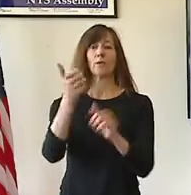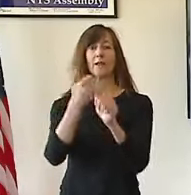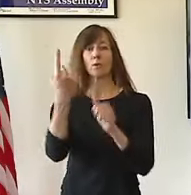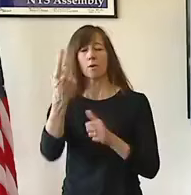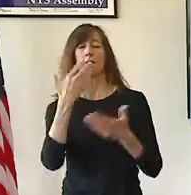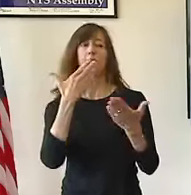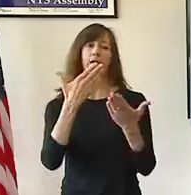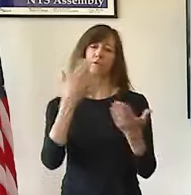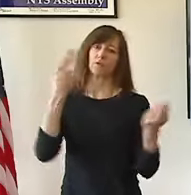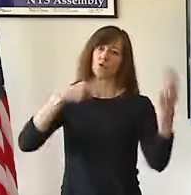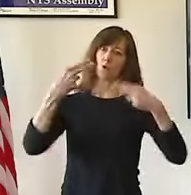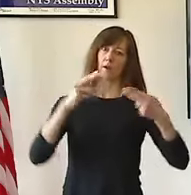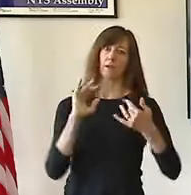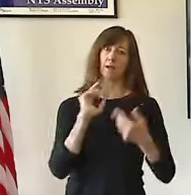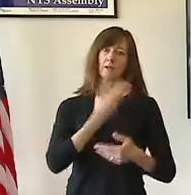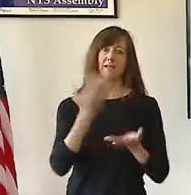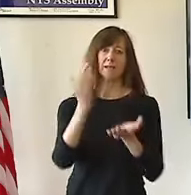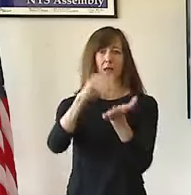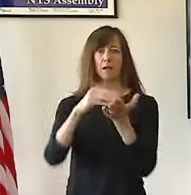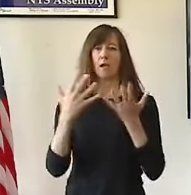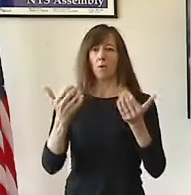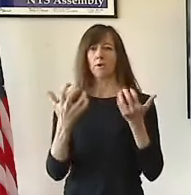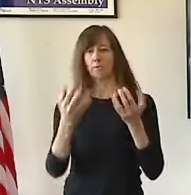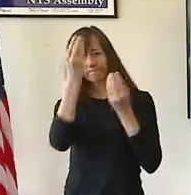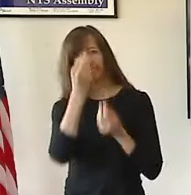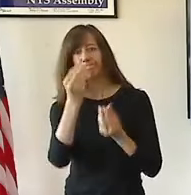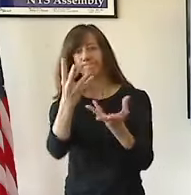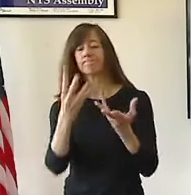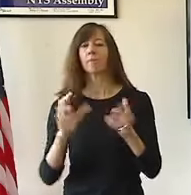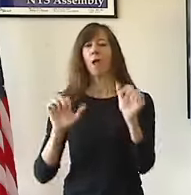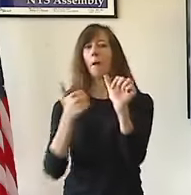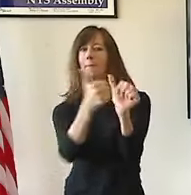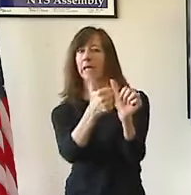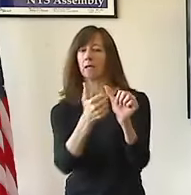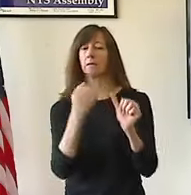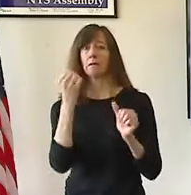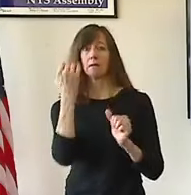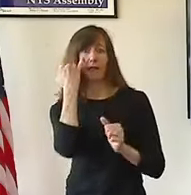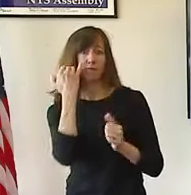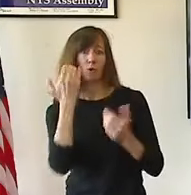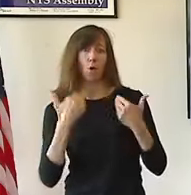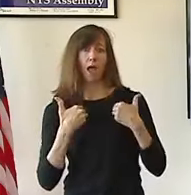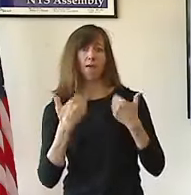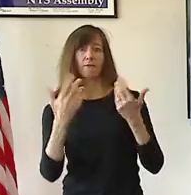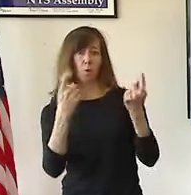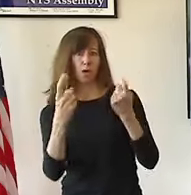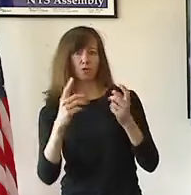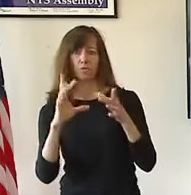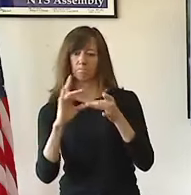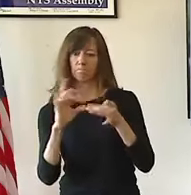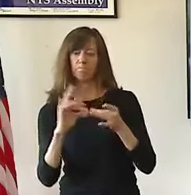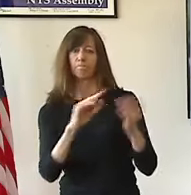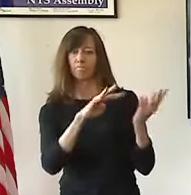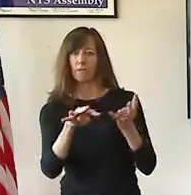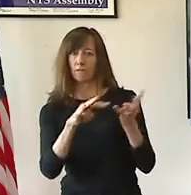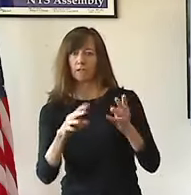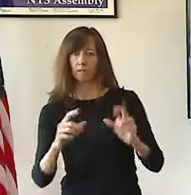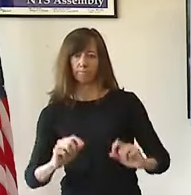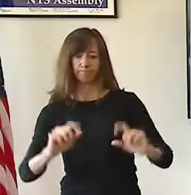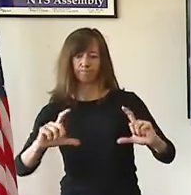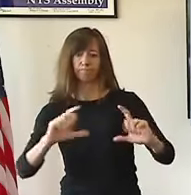For joining us again. We'd like to get right into it, give you an update. If you have a question, you want to add it, excuse me, to the comment